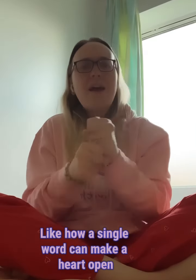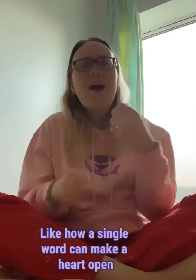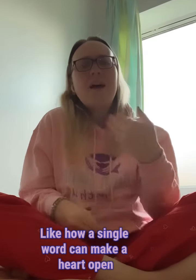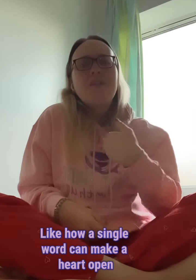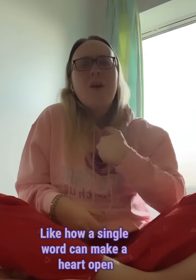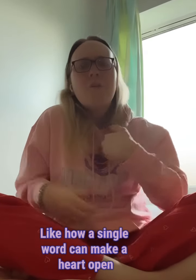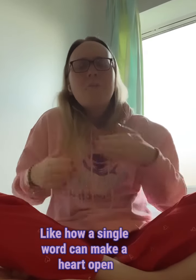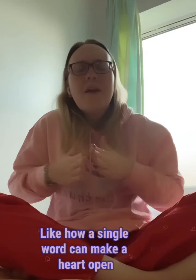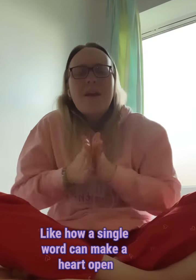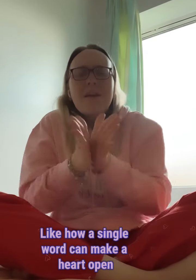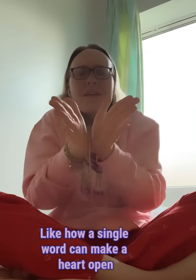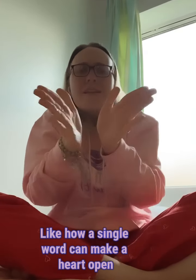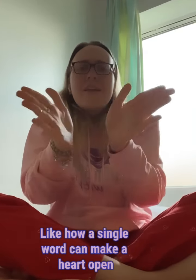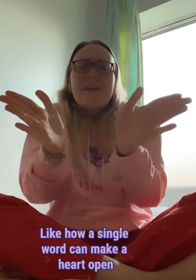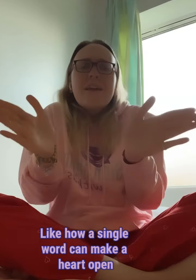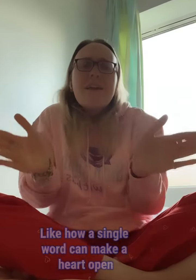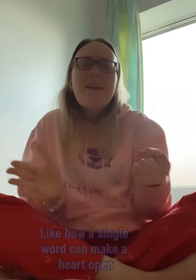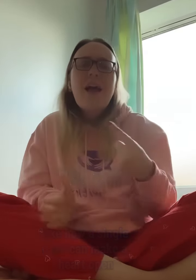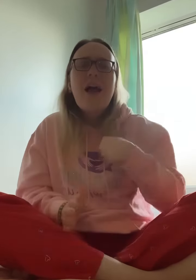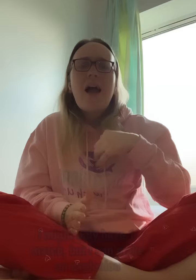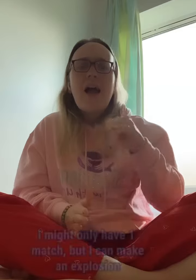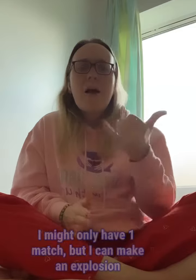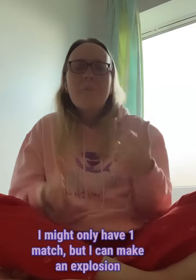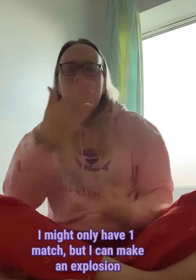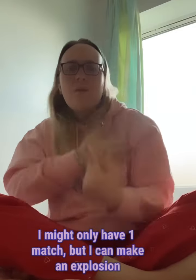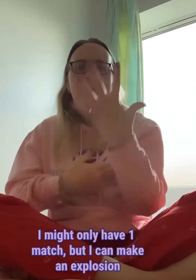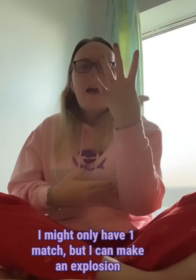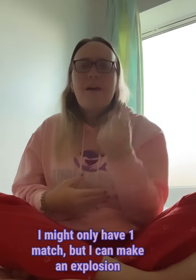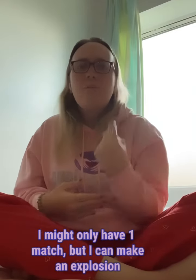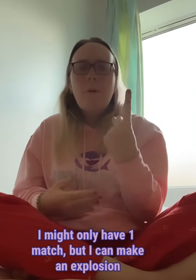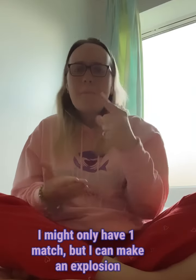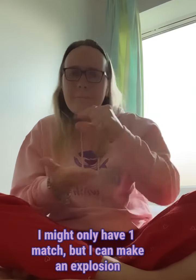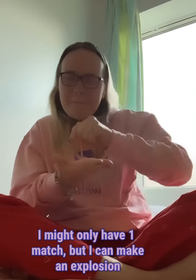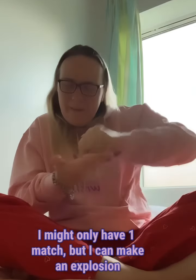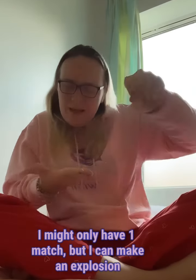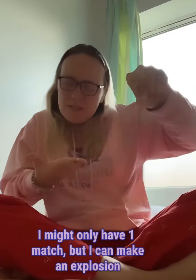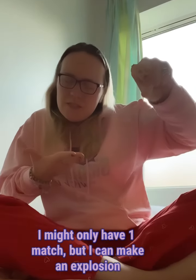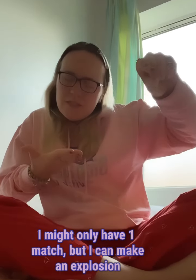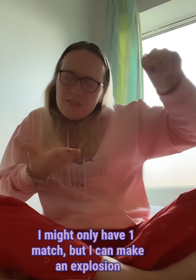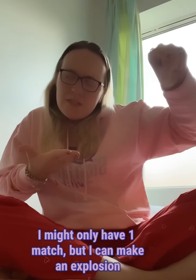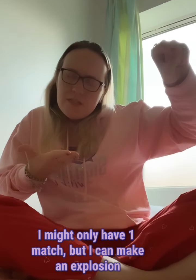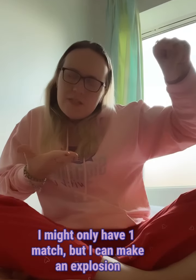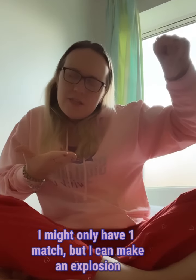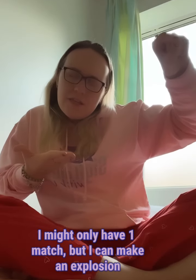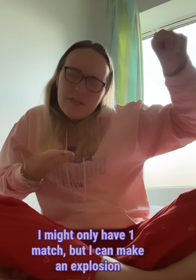heart open. I might only have one match,